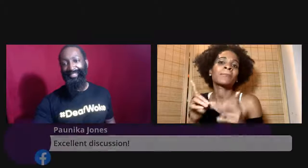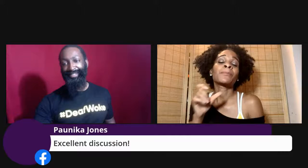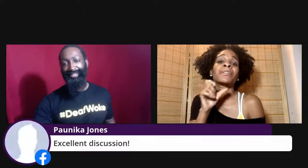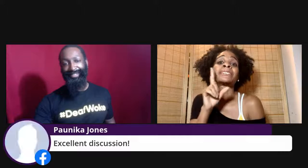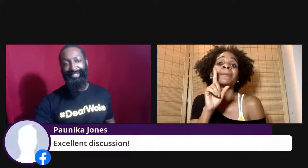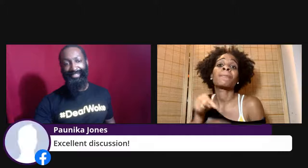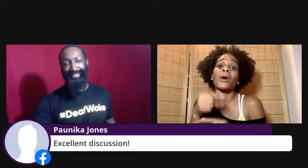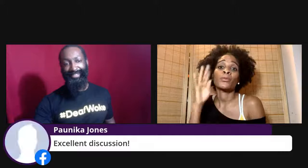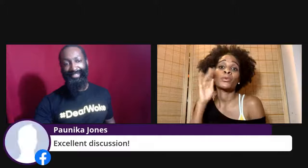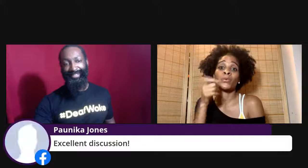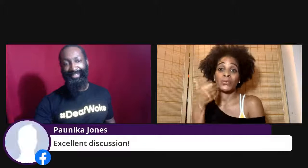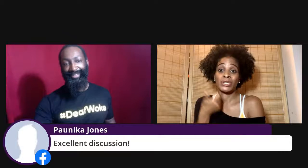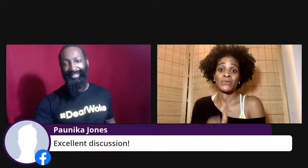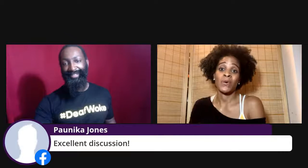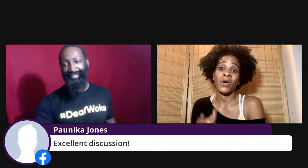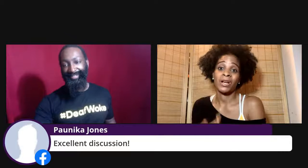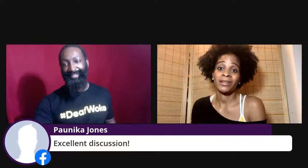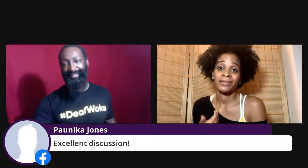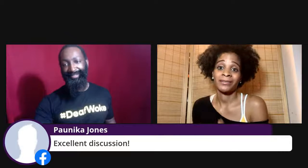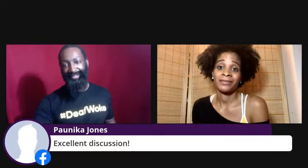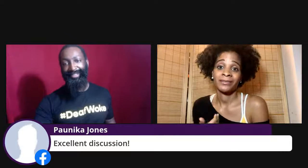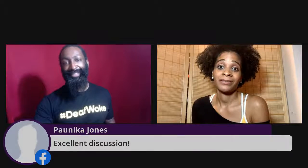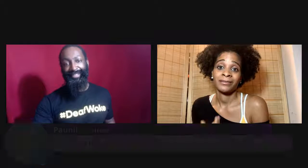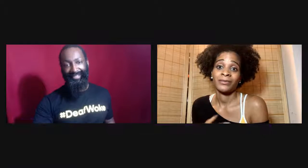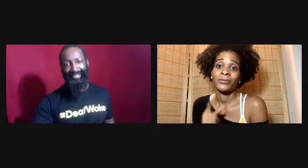we've seen